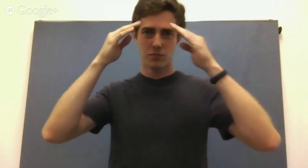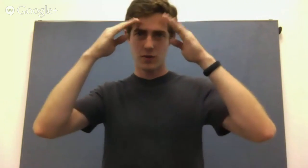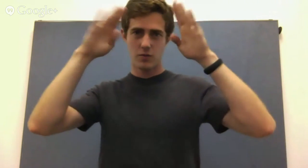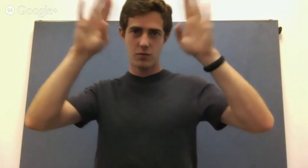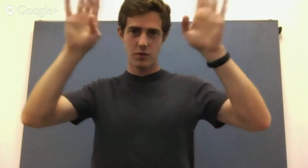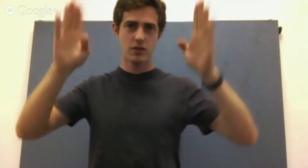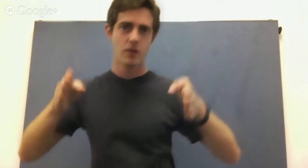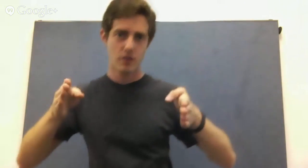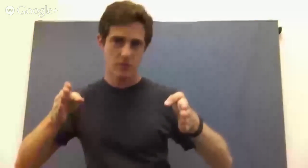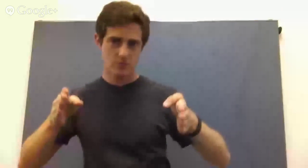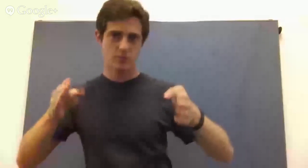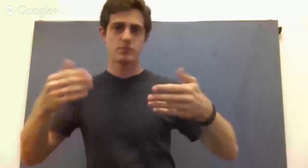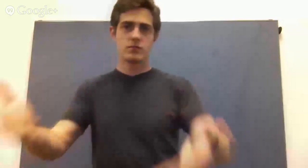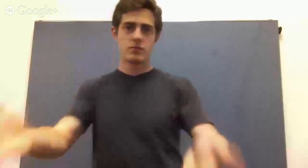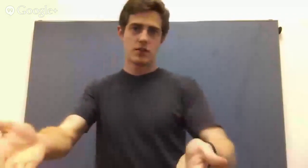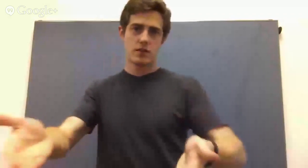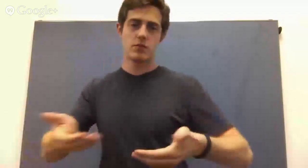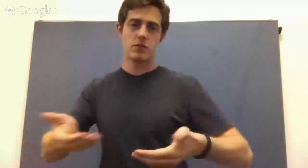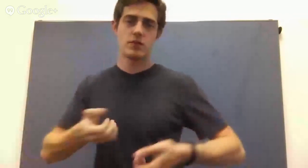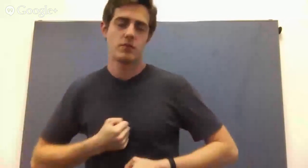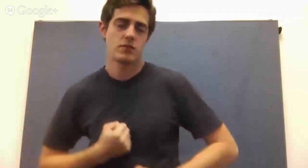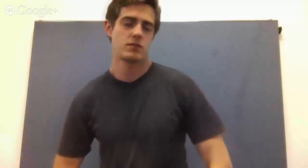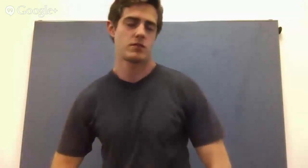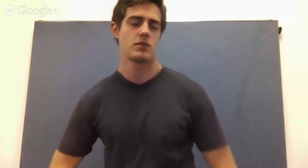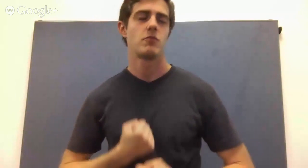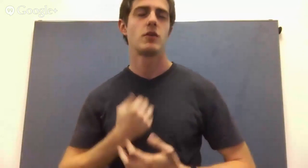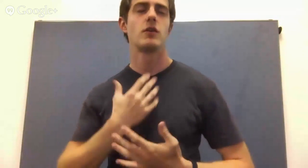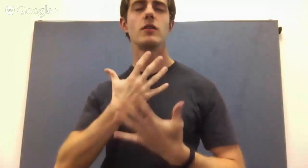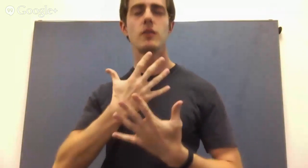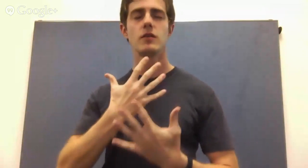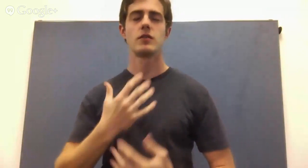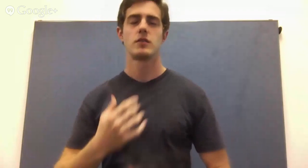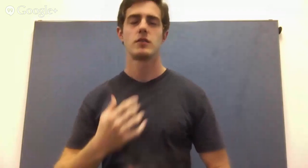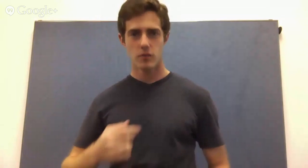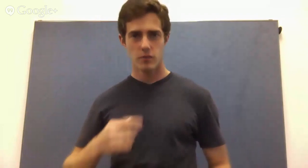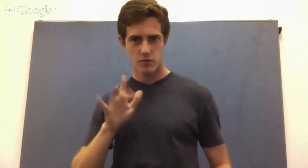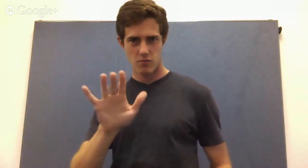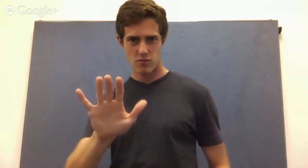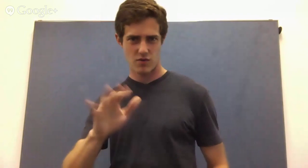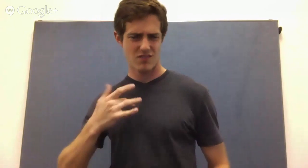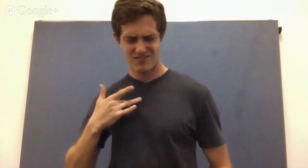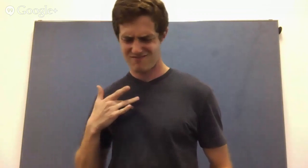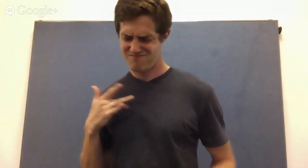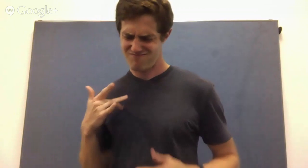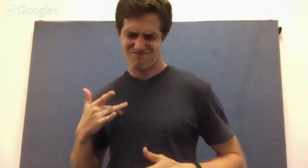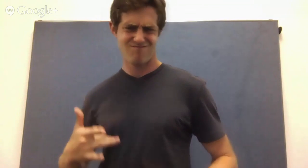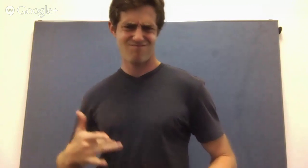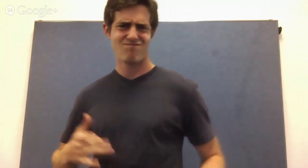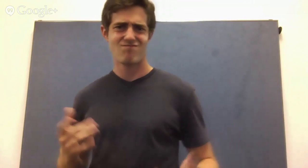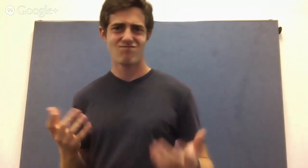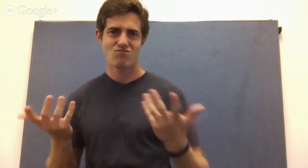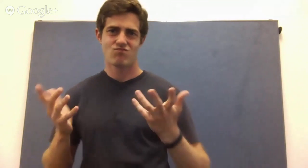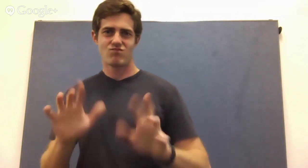Open the window, take me to the limbo. Don't give me your emo.